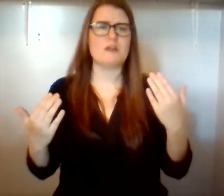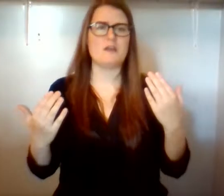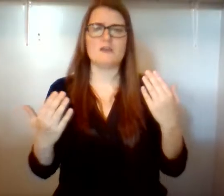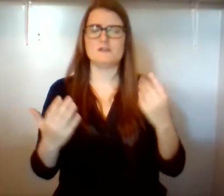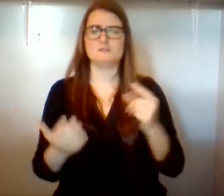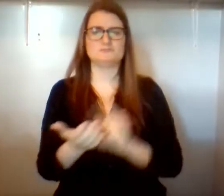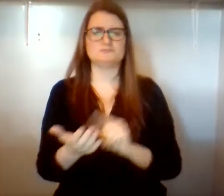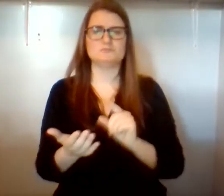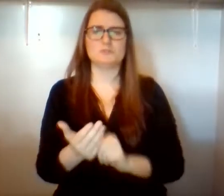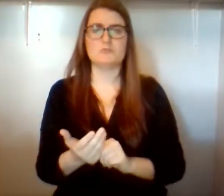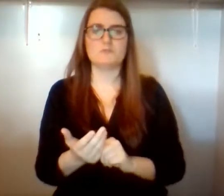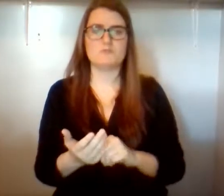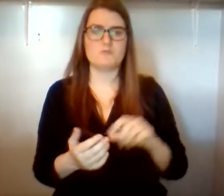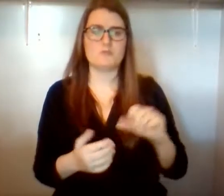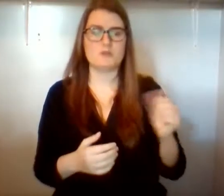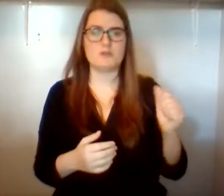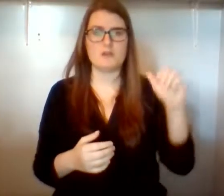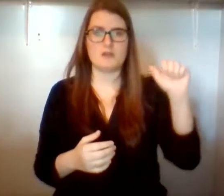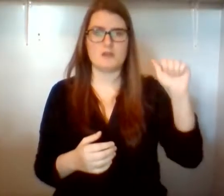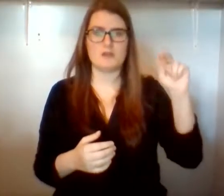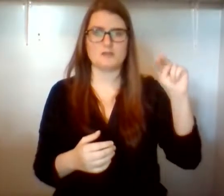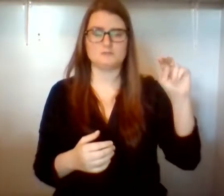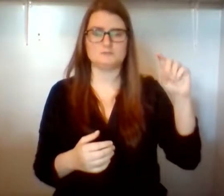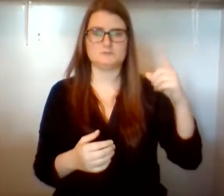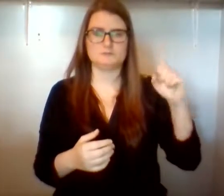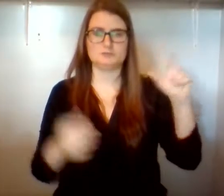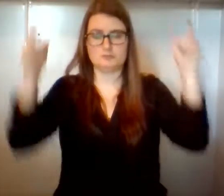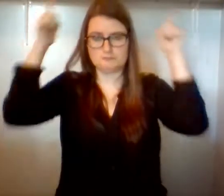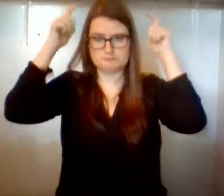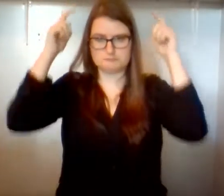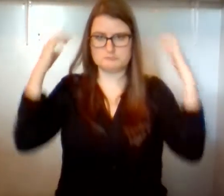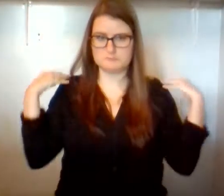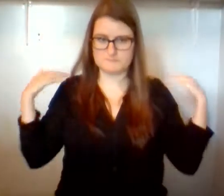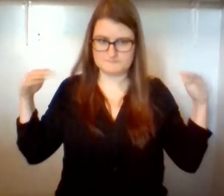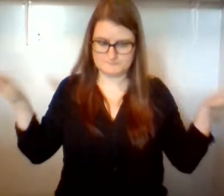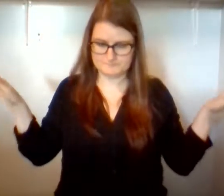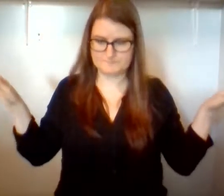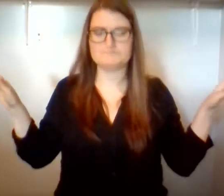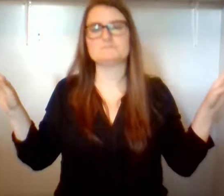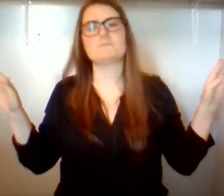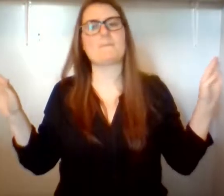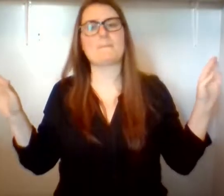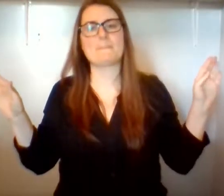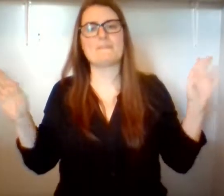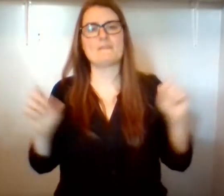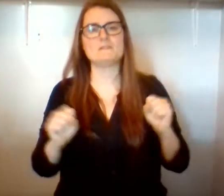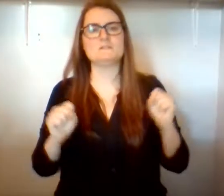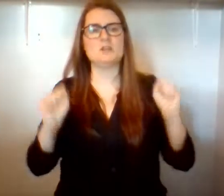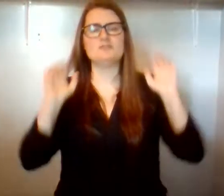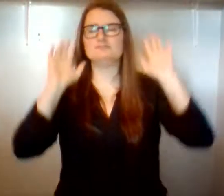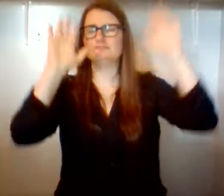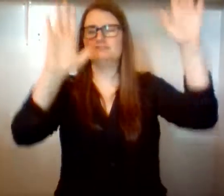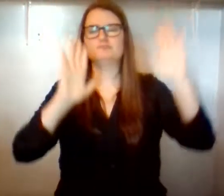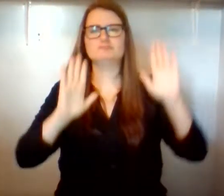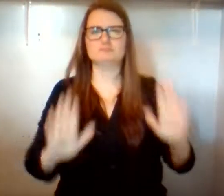destroy the works of the devil, 1 John 3. Jesus came at Christmas that through death he might destroy the one who has the power of death,